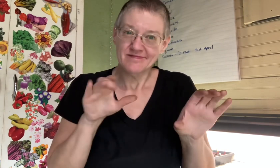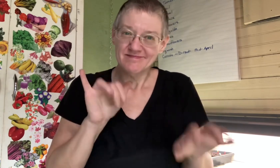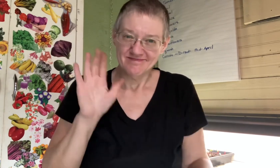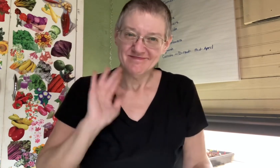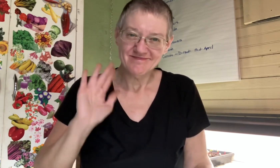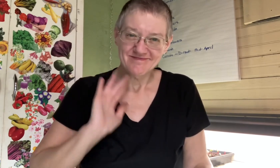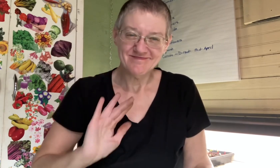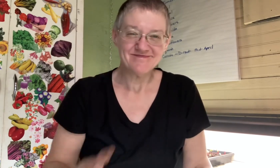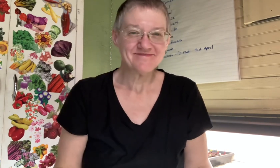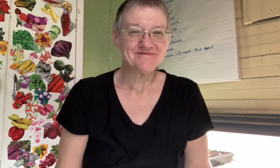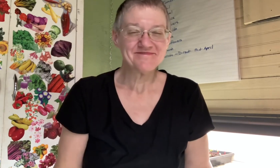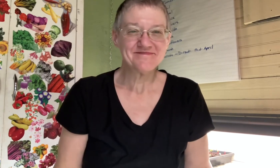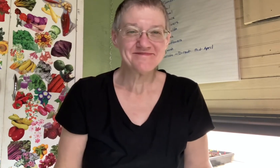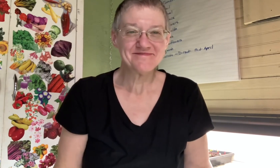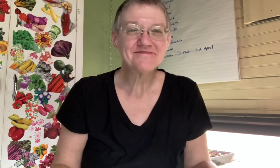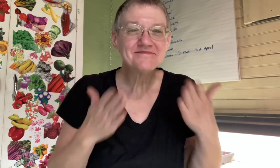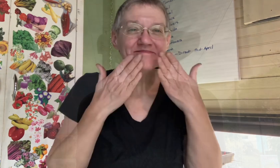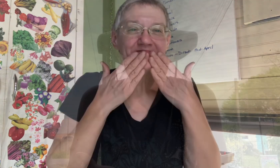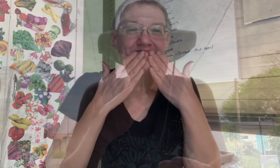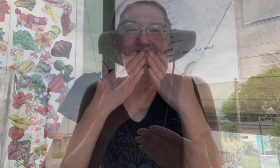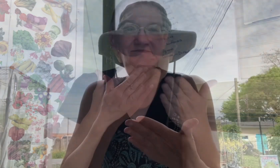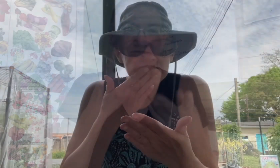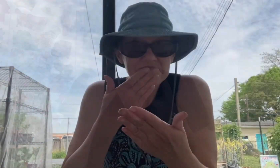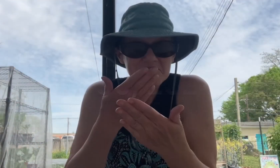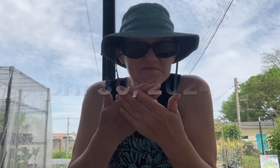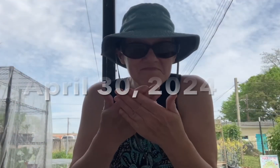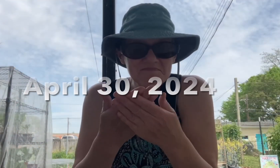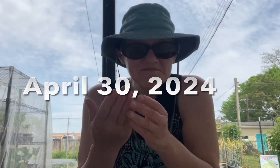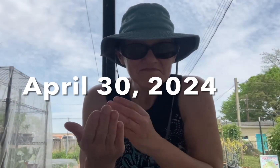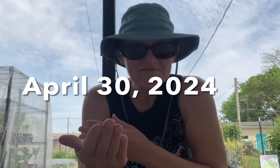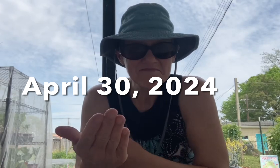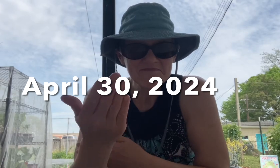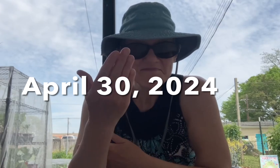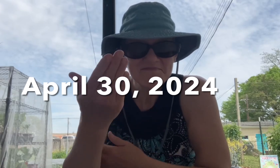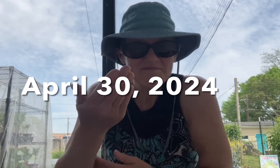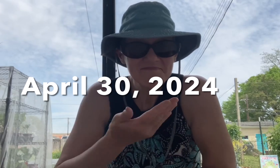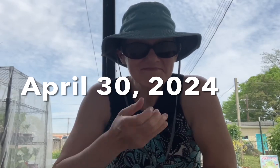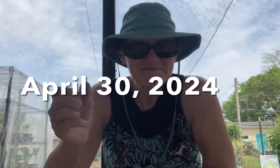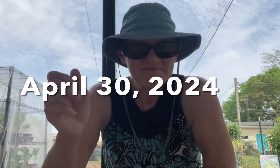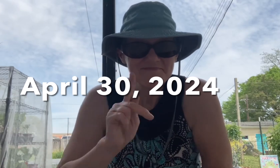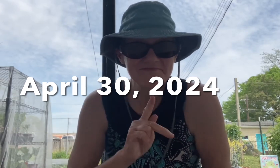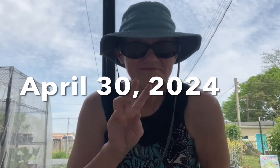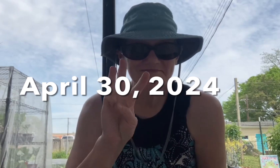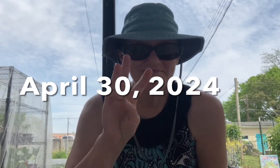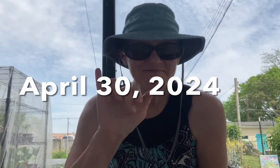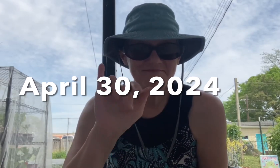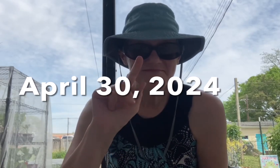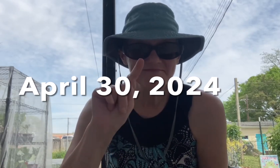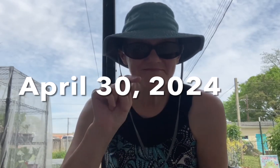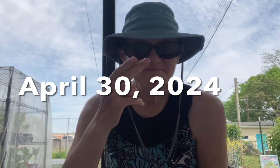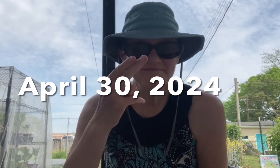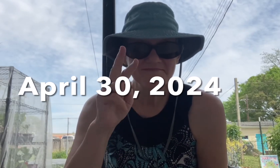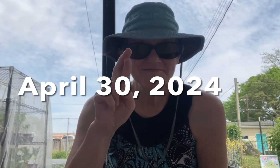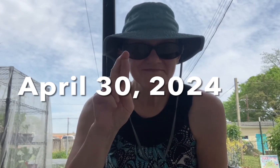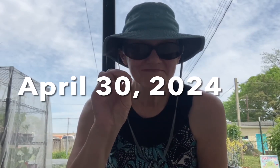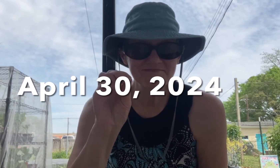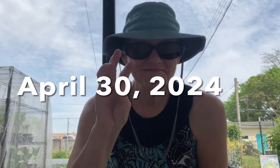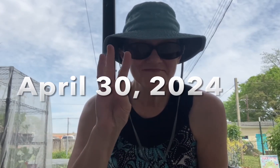shock. I've done it in the past. Good morning and welcome back to Withrow